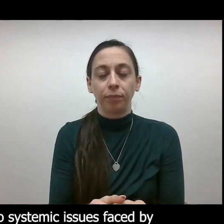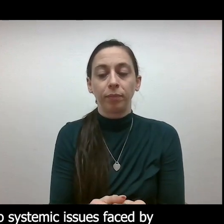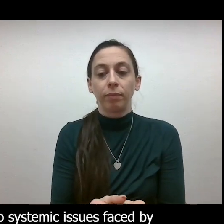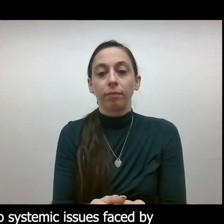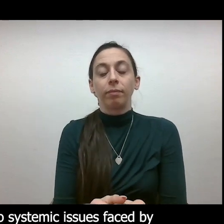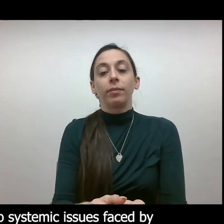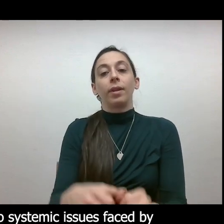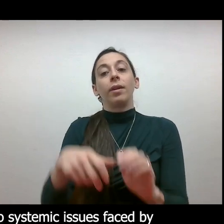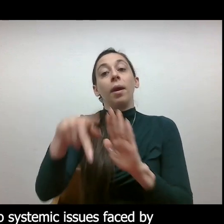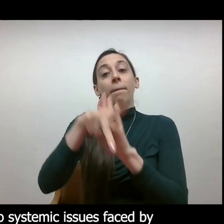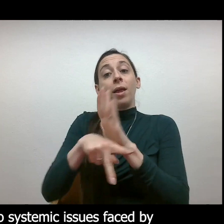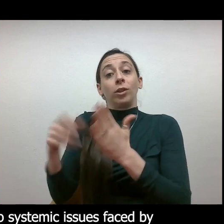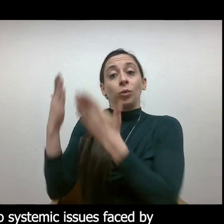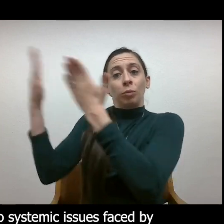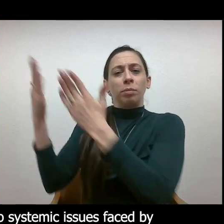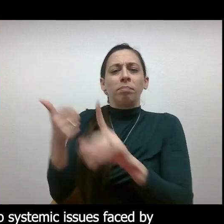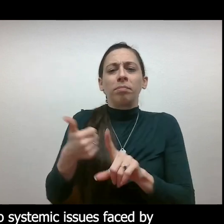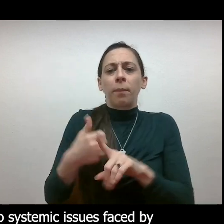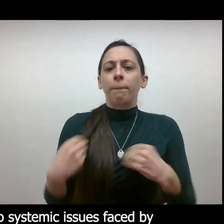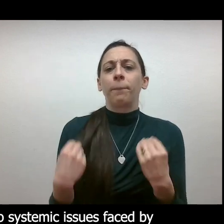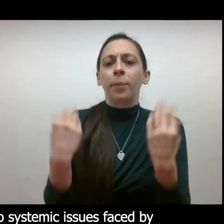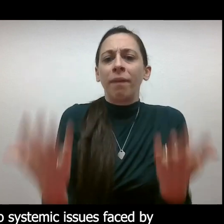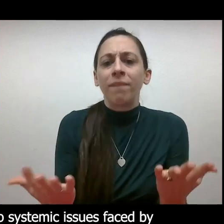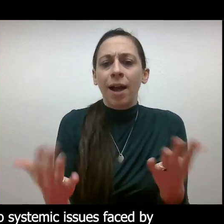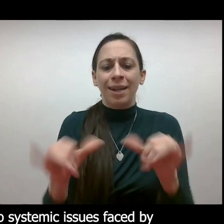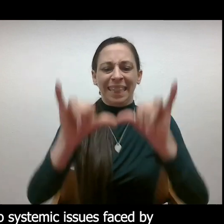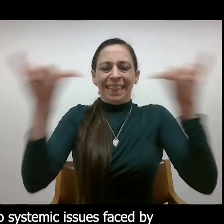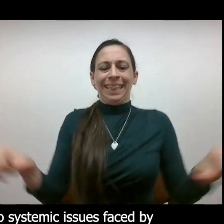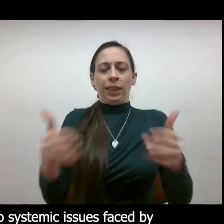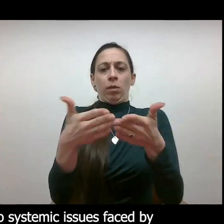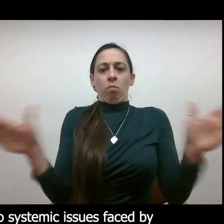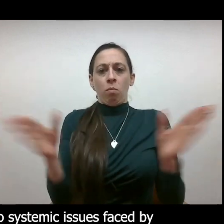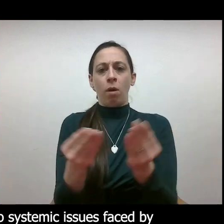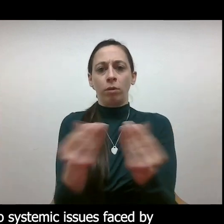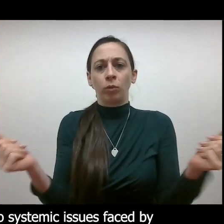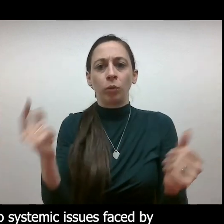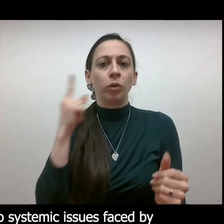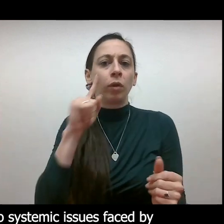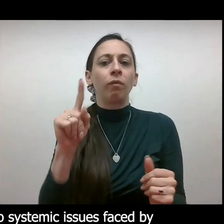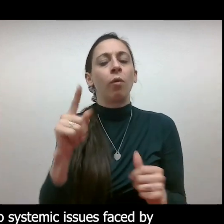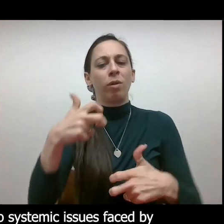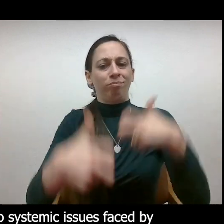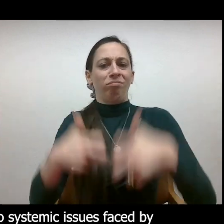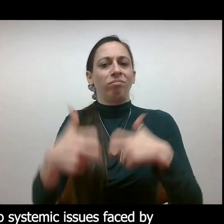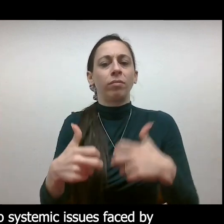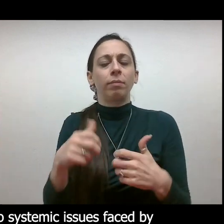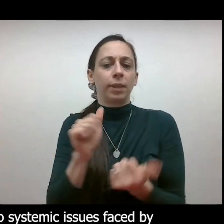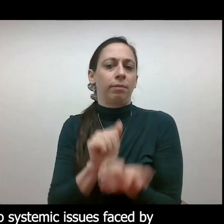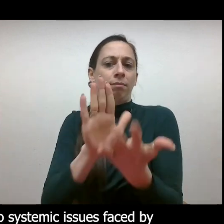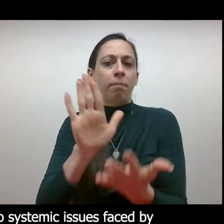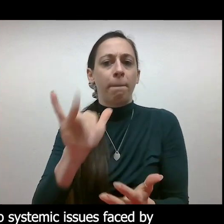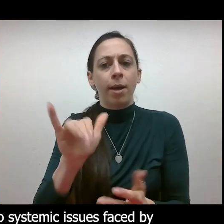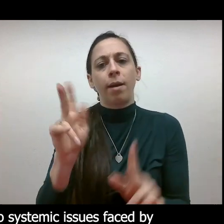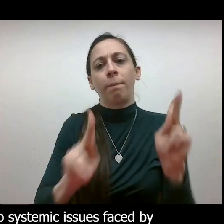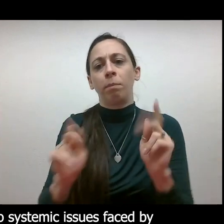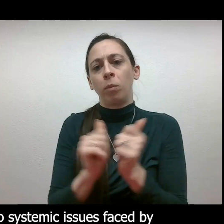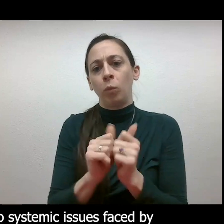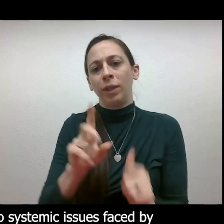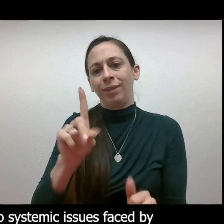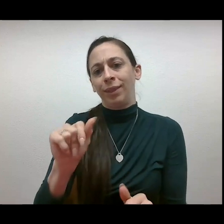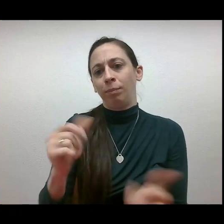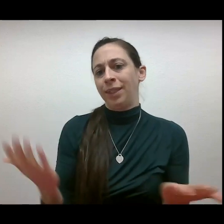Policy recommendations offer solutions to systemic issues faced by Texans with disabilities.